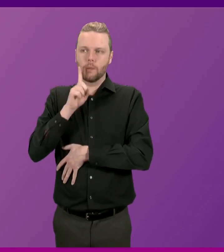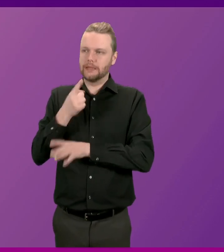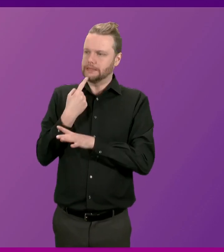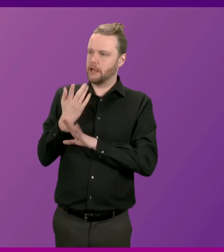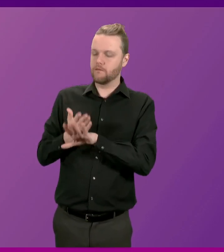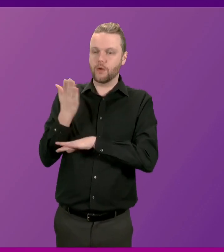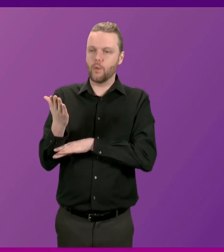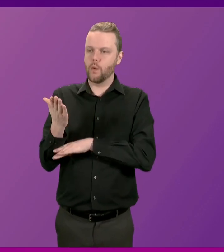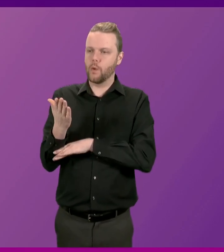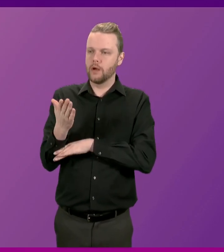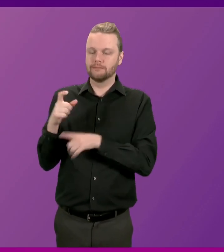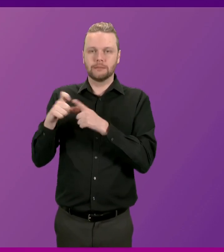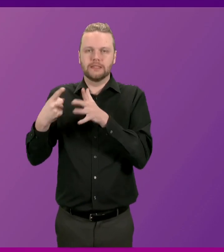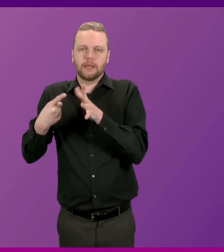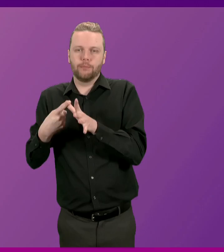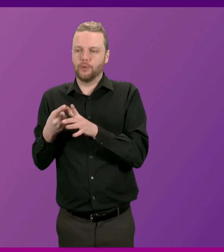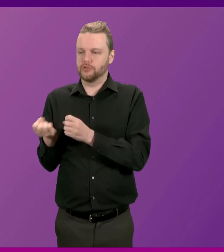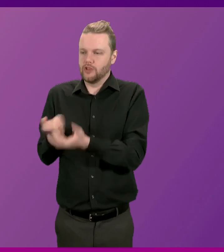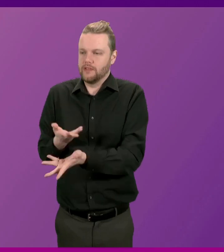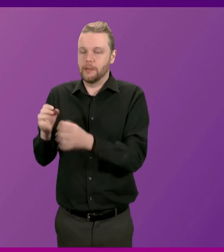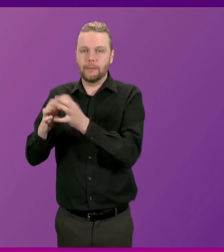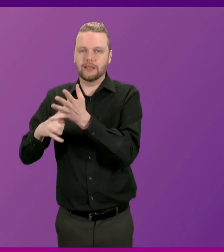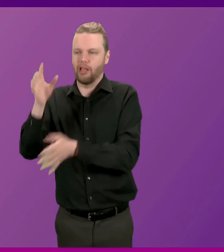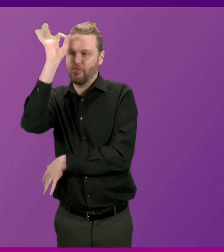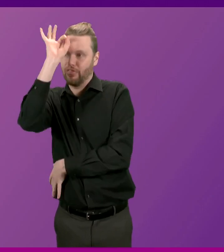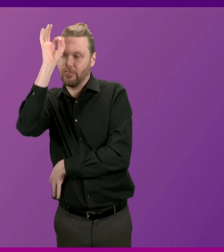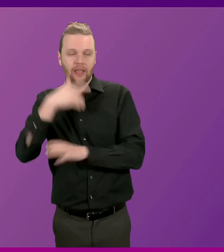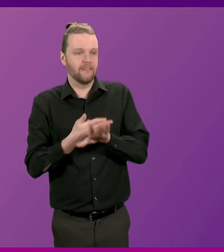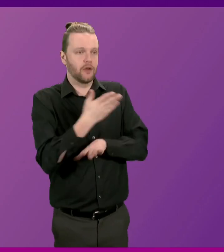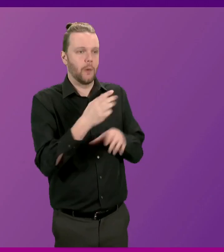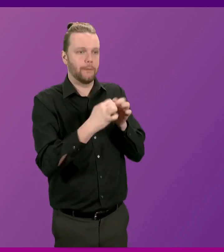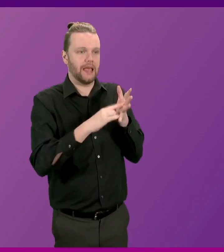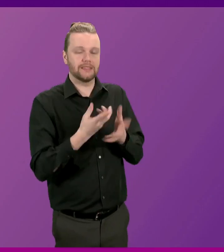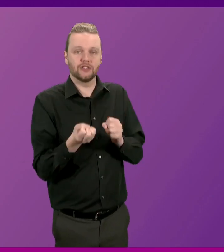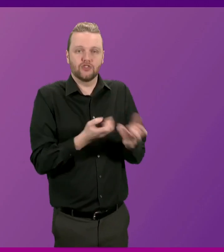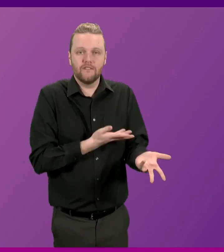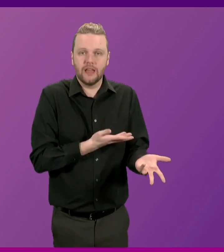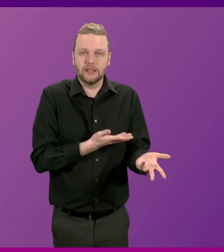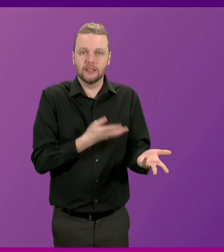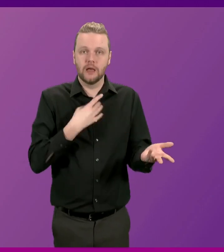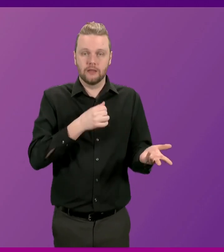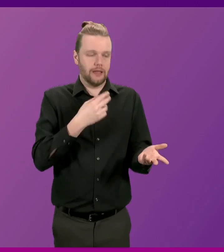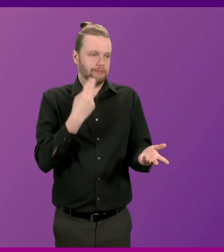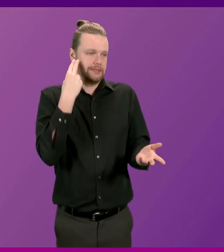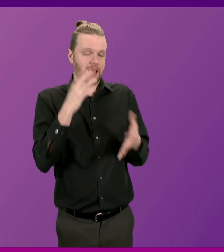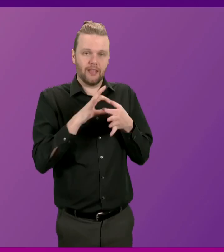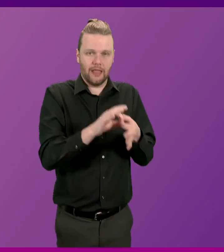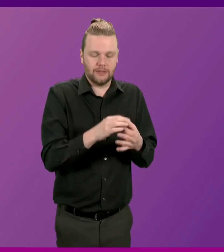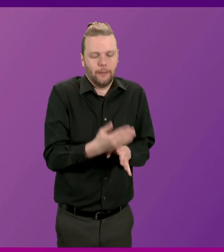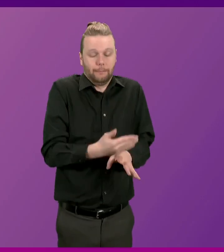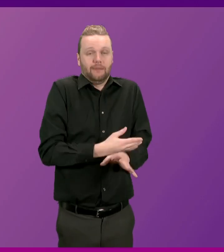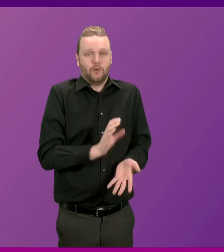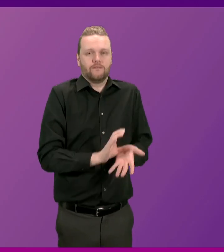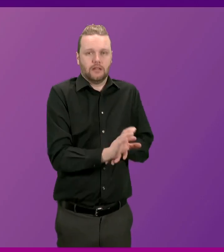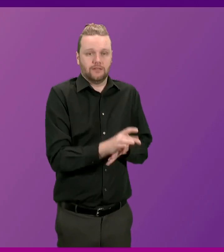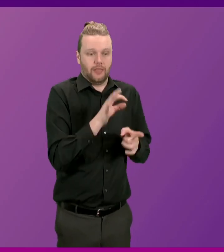domestic abuse service, they don't have the BSL expertise. If I go to a BSL service, as we know, Deaf Links, prior to being funded for their